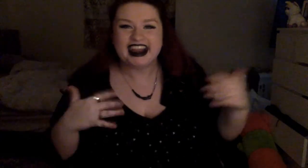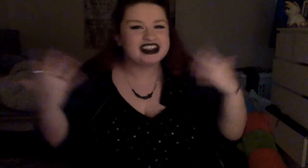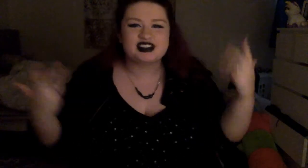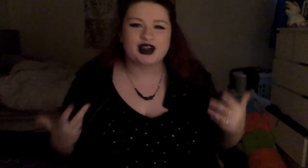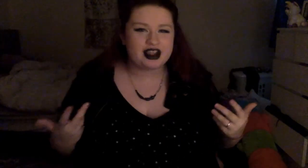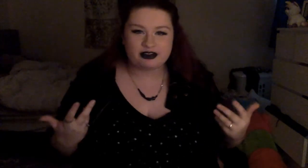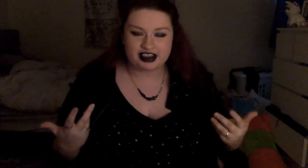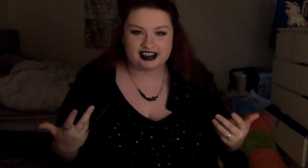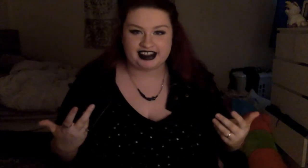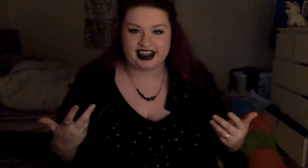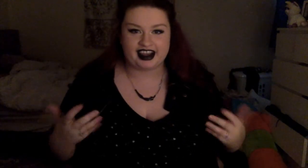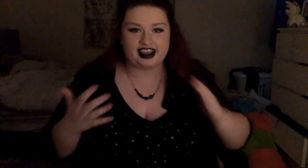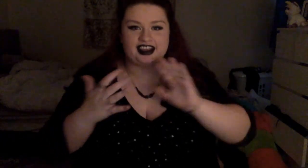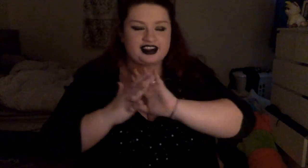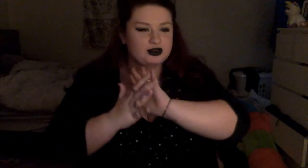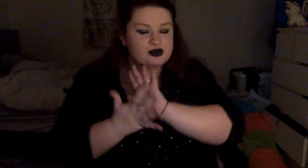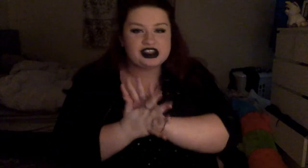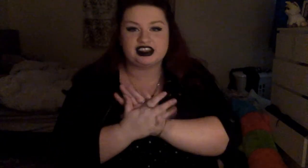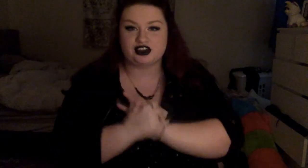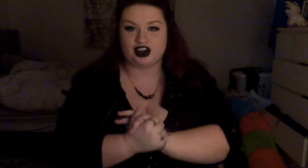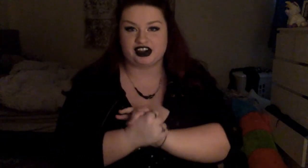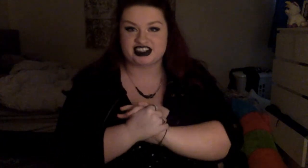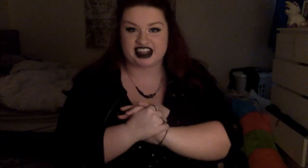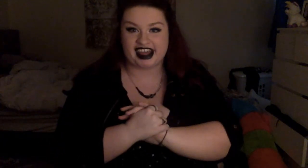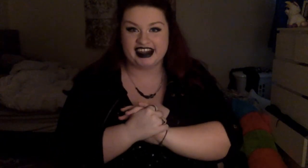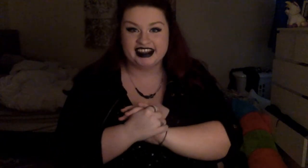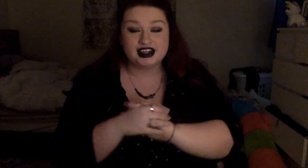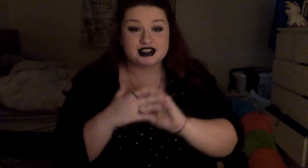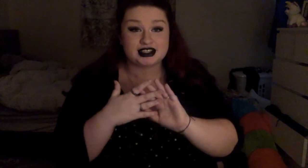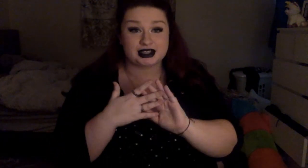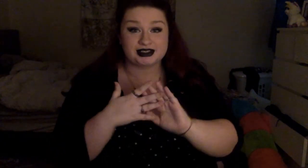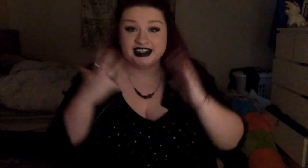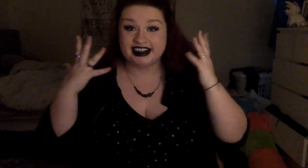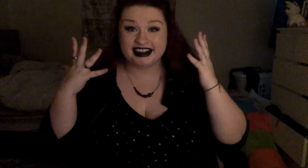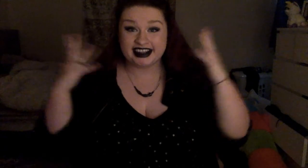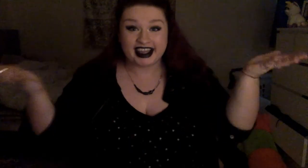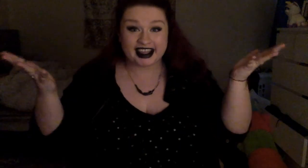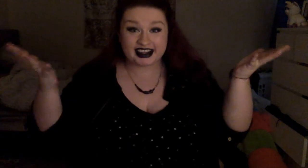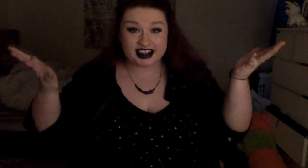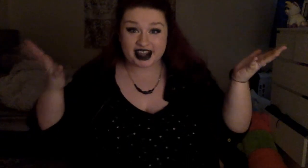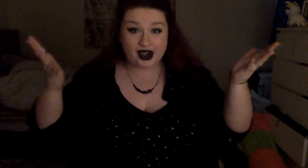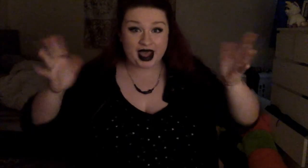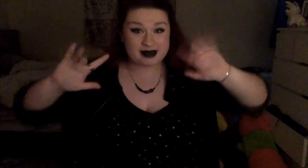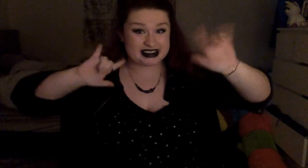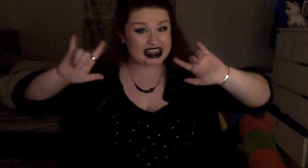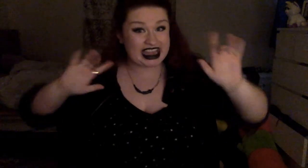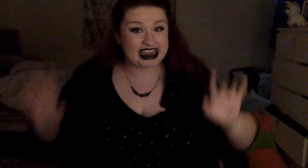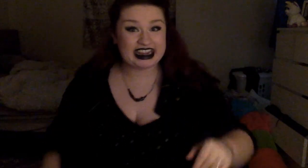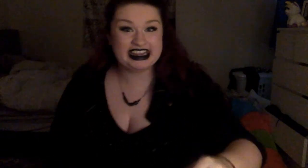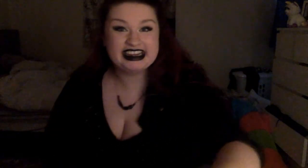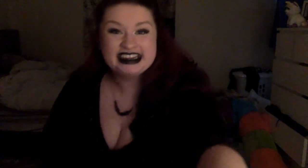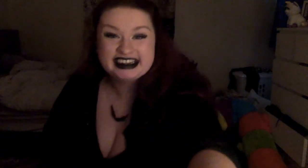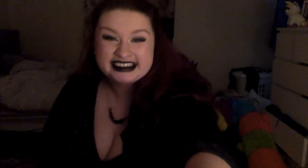it's a great feeling, and I really encourage that. So, There you go. Happy sliding.